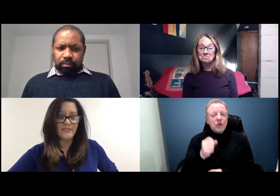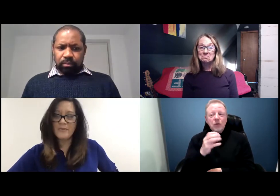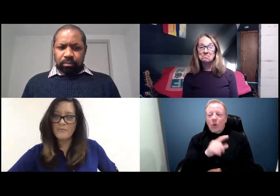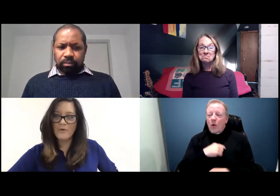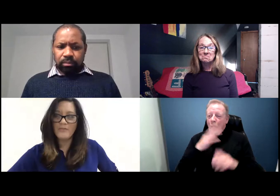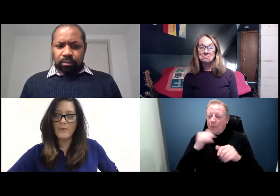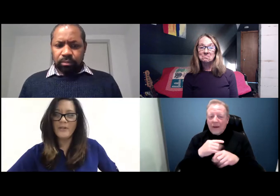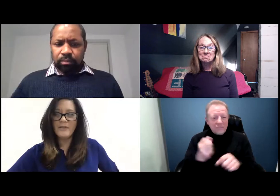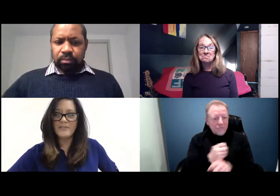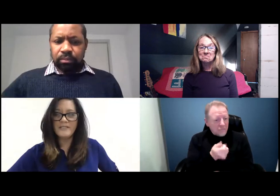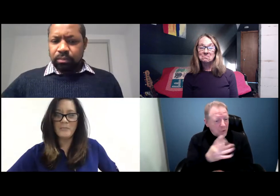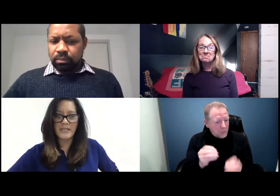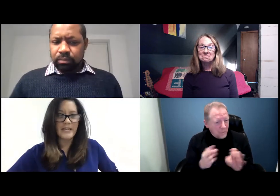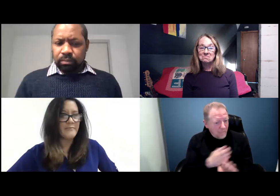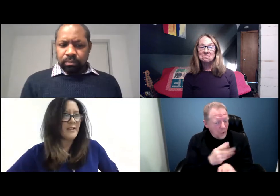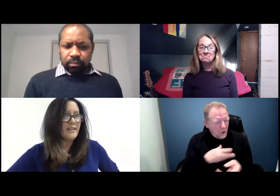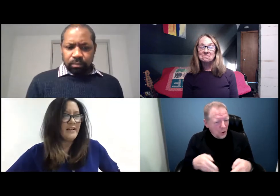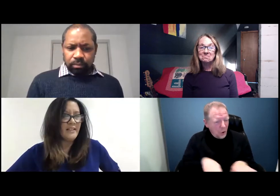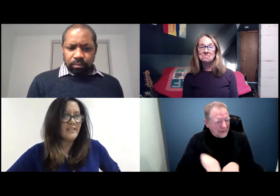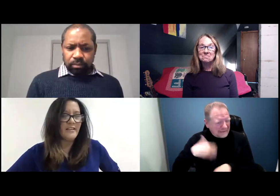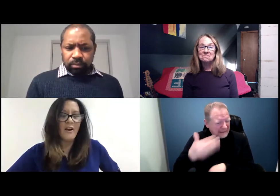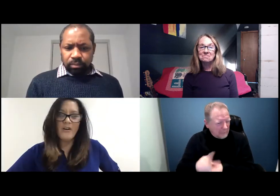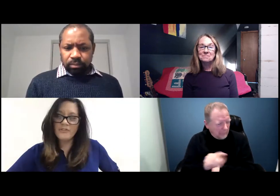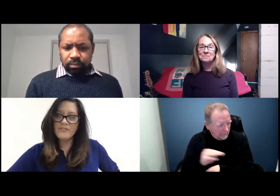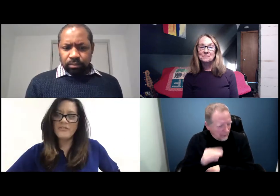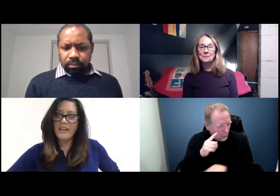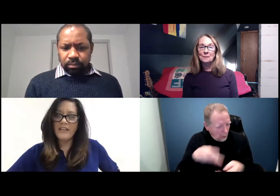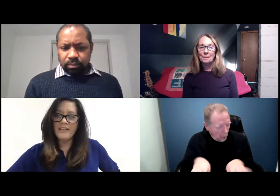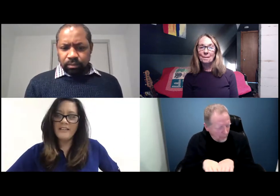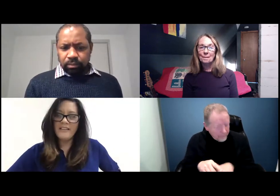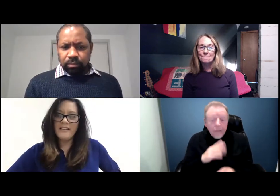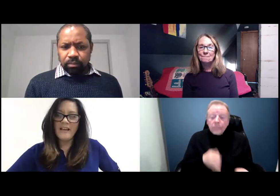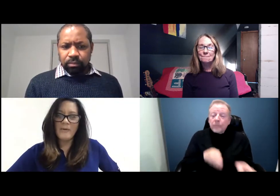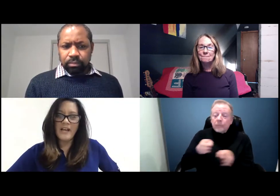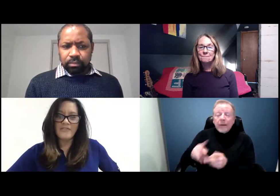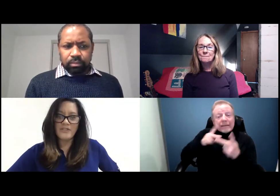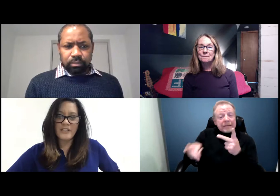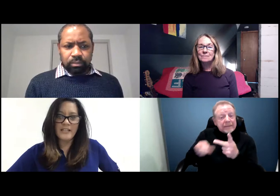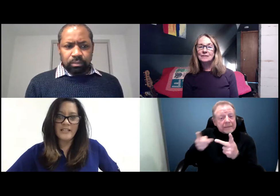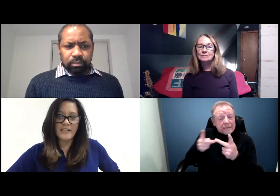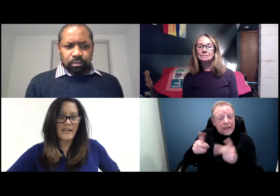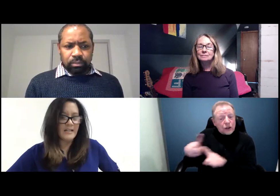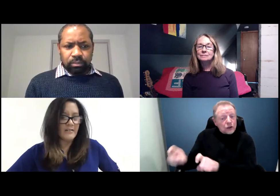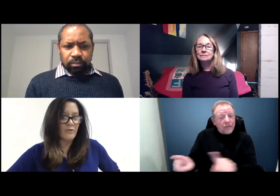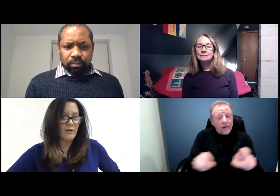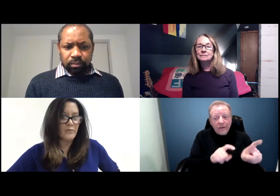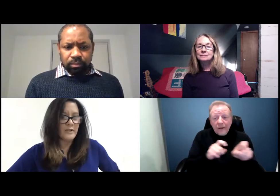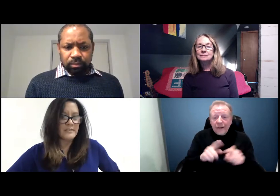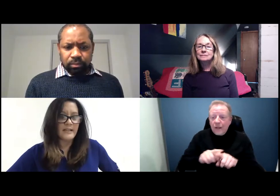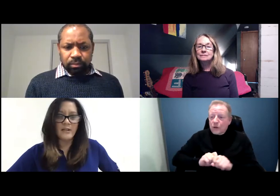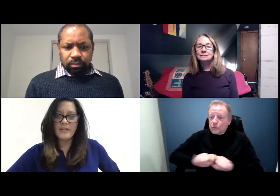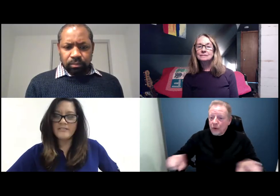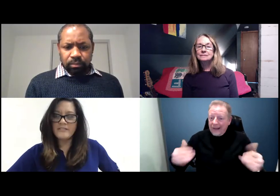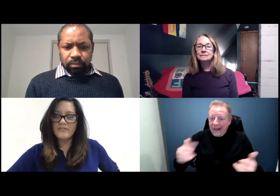to get a few more before we close next Monday. The other survey that we have circulating for a few